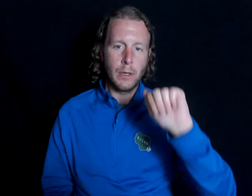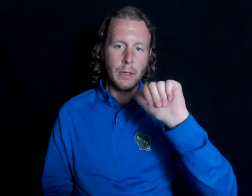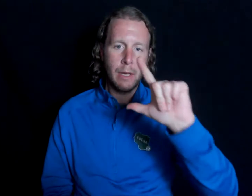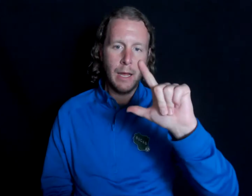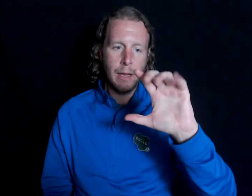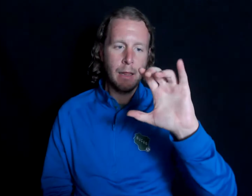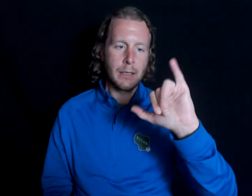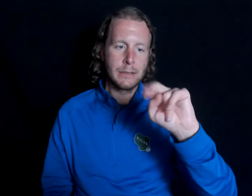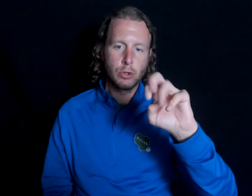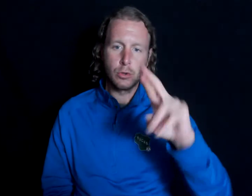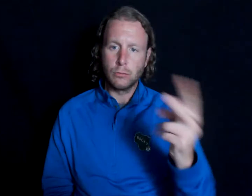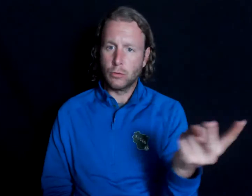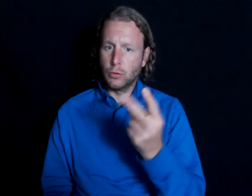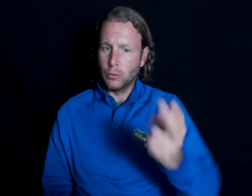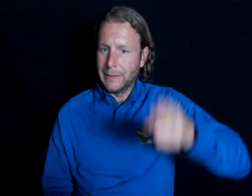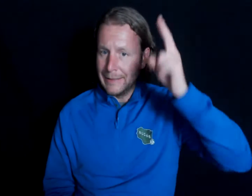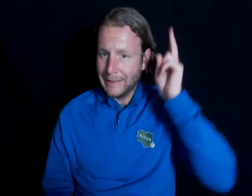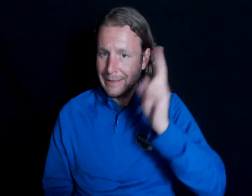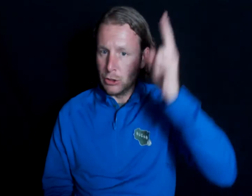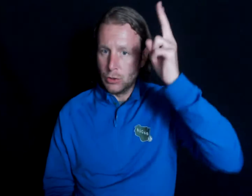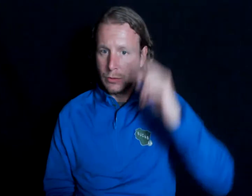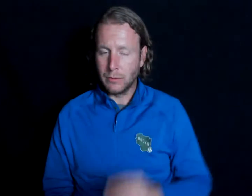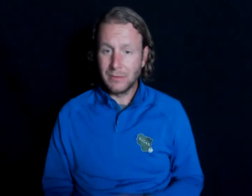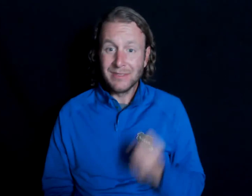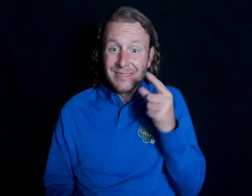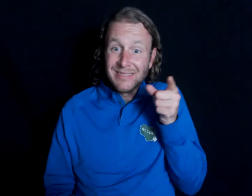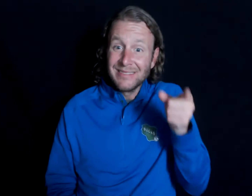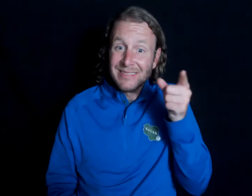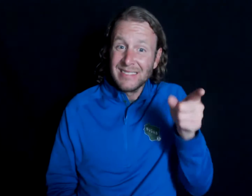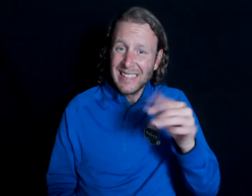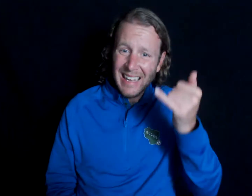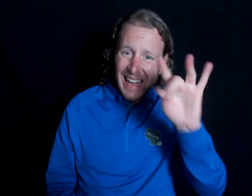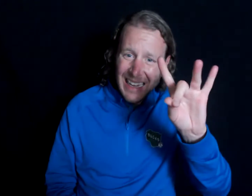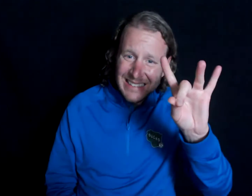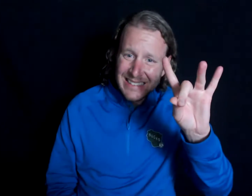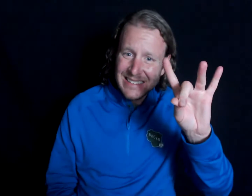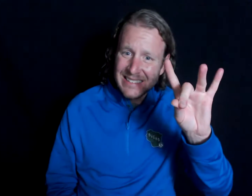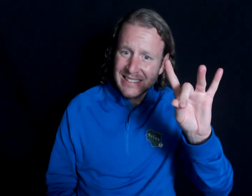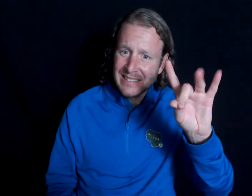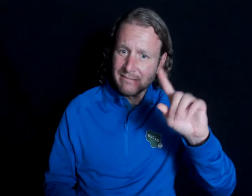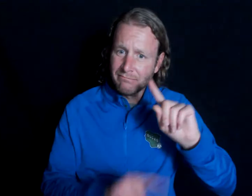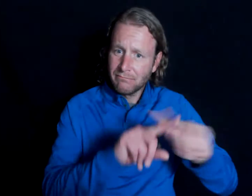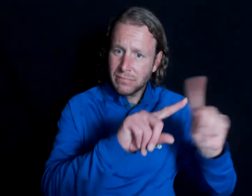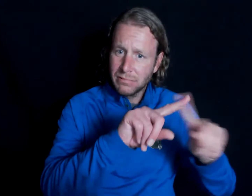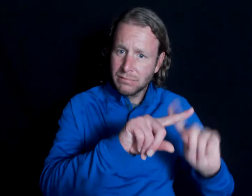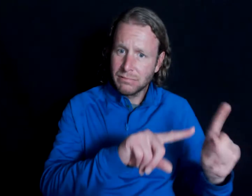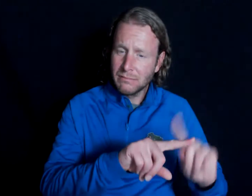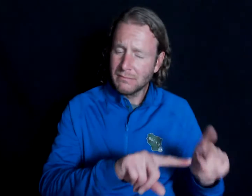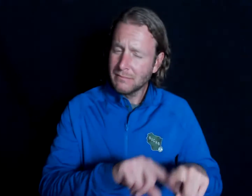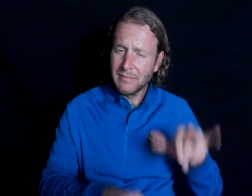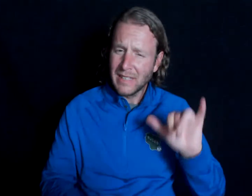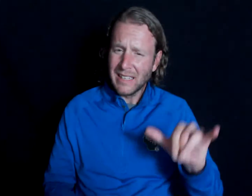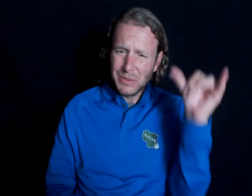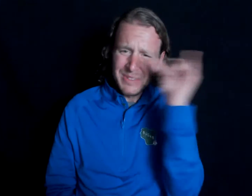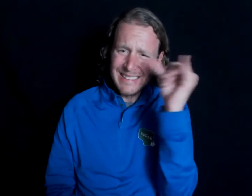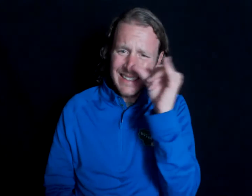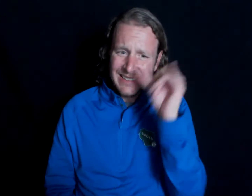history. 18 times Kareem did it. That's absurd. If you're on any graphic with